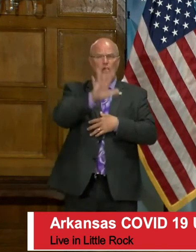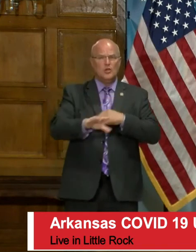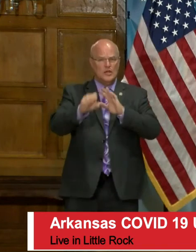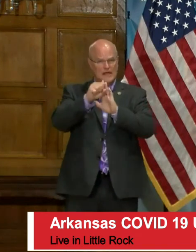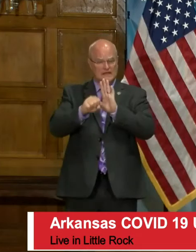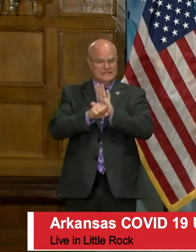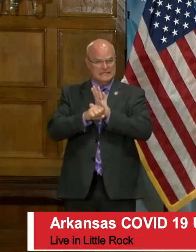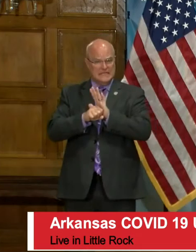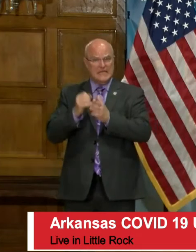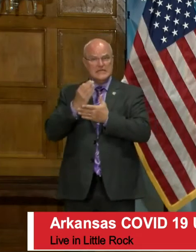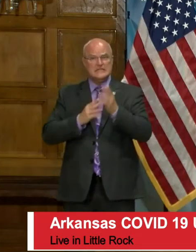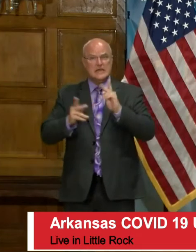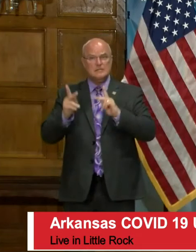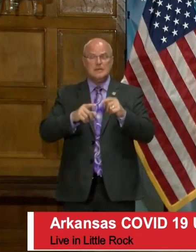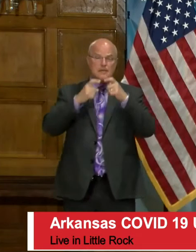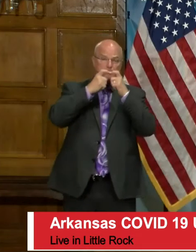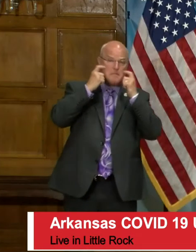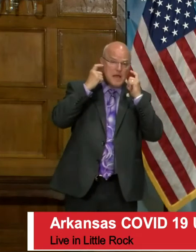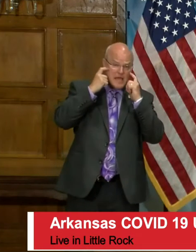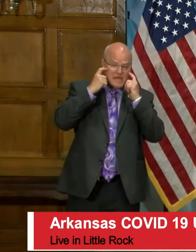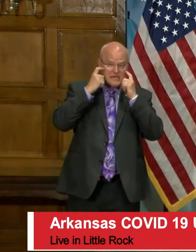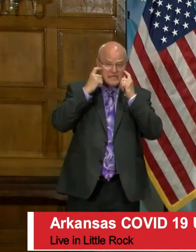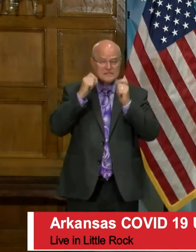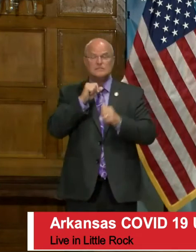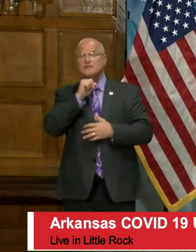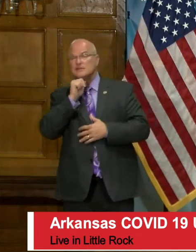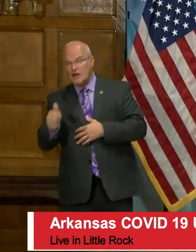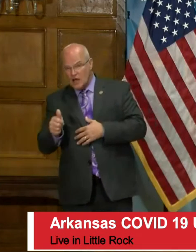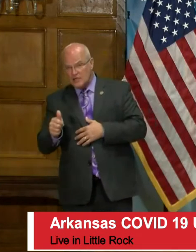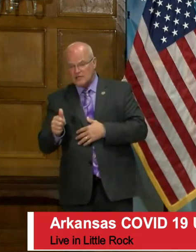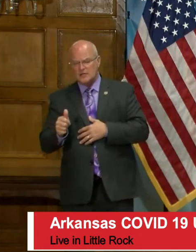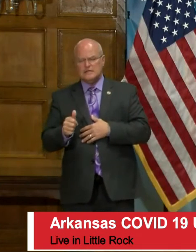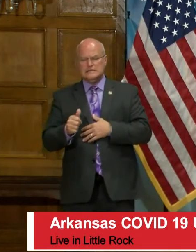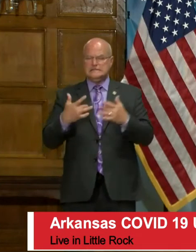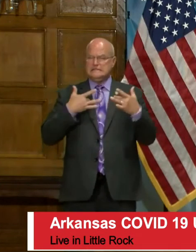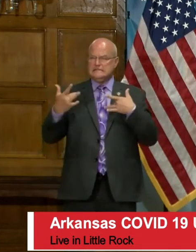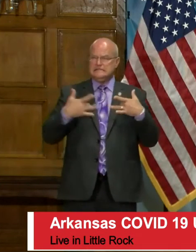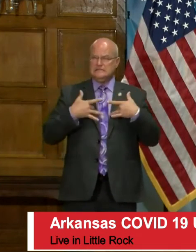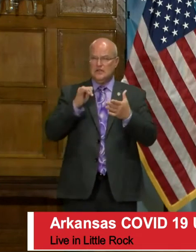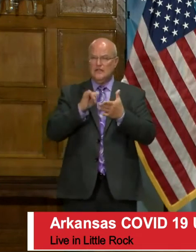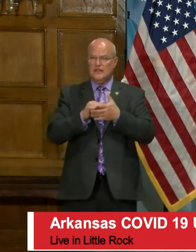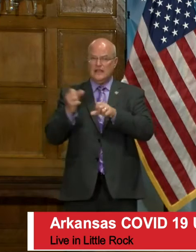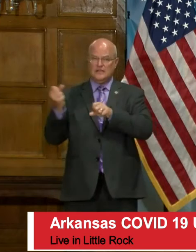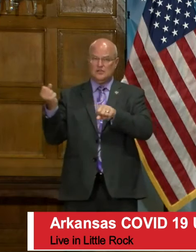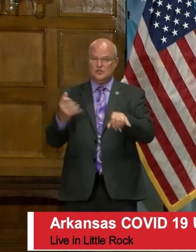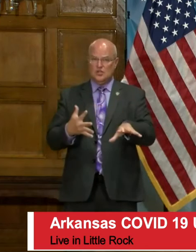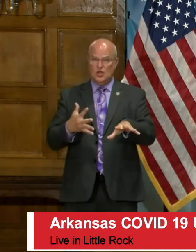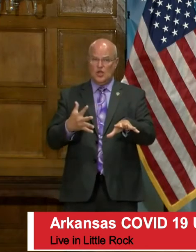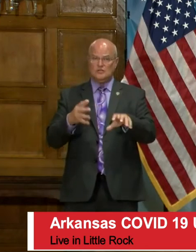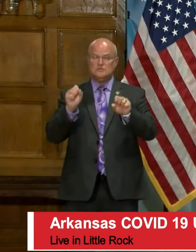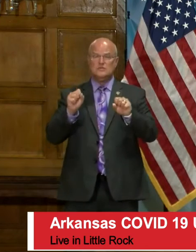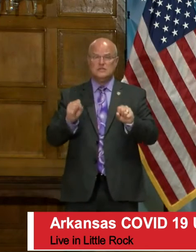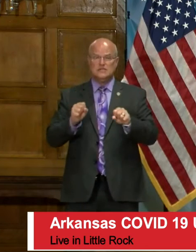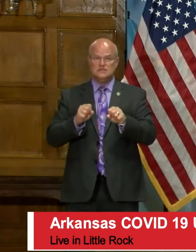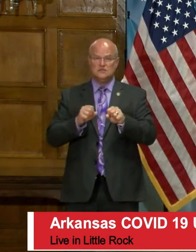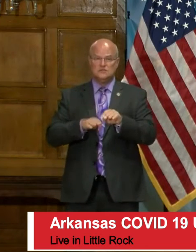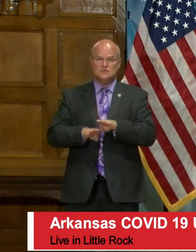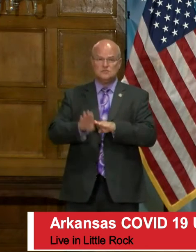state, and some people are wearing masks, some of them are not. Are you concerned that that could cause a potential spike?